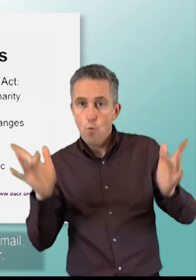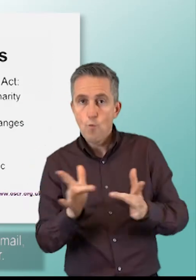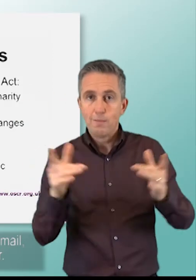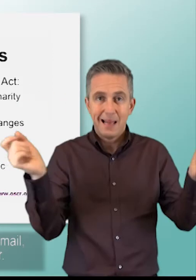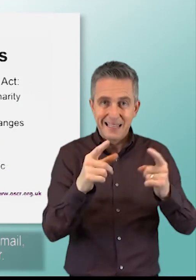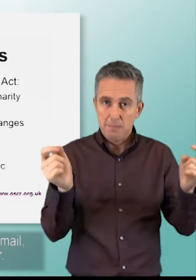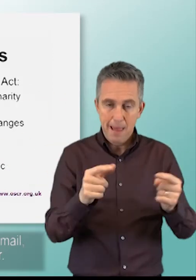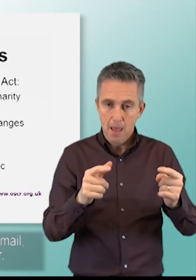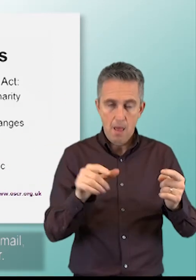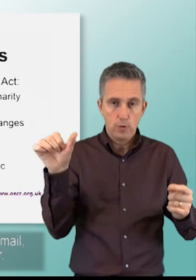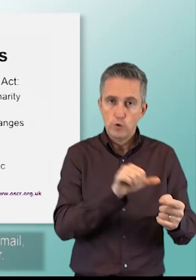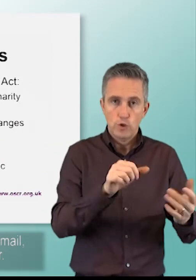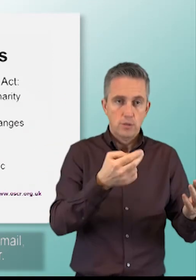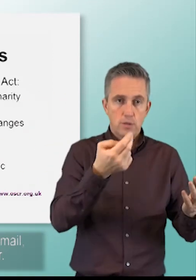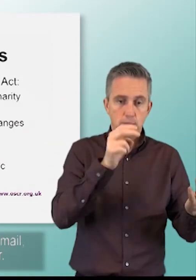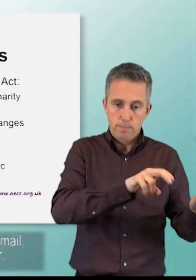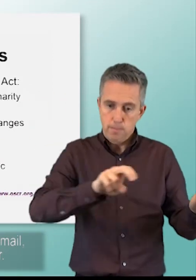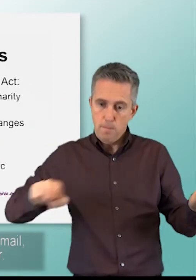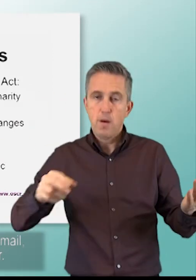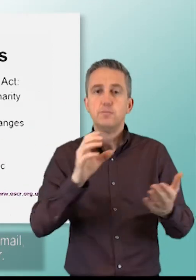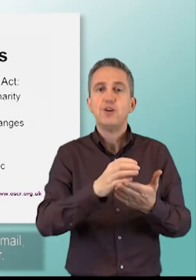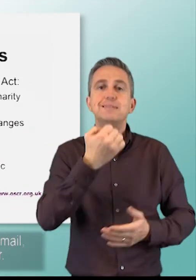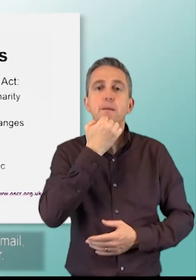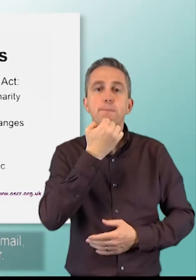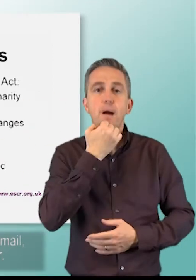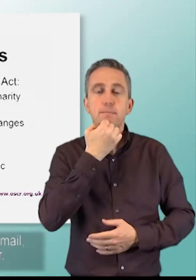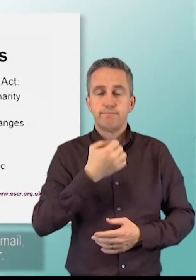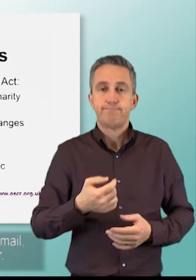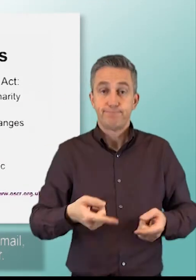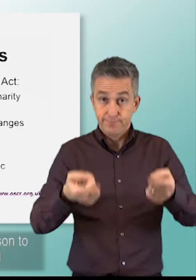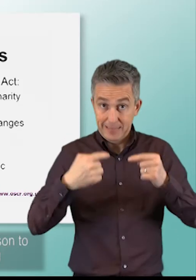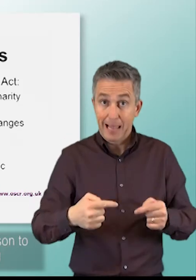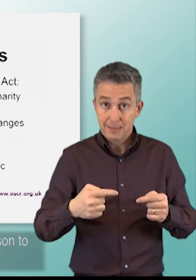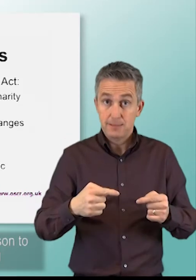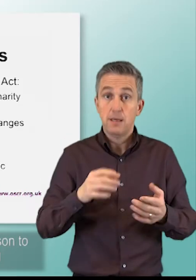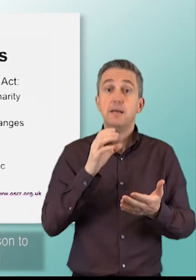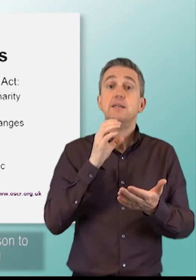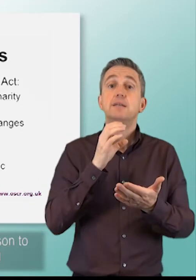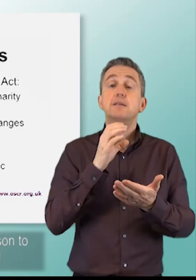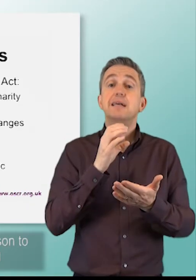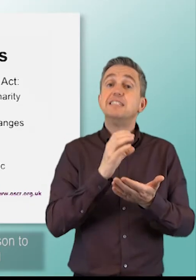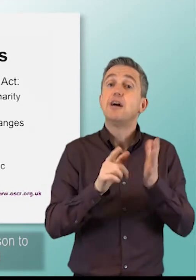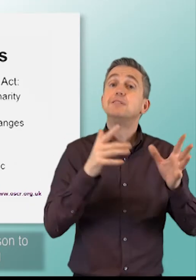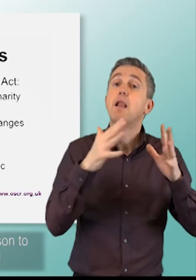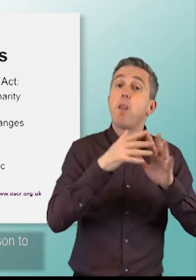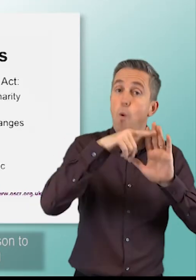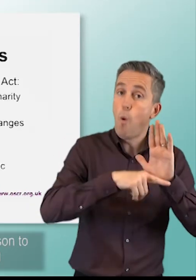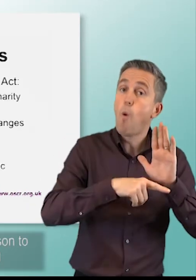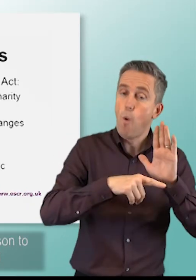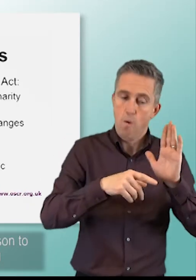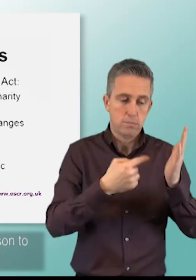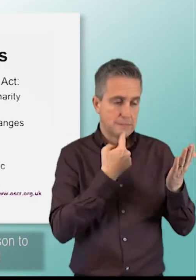to your website, to your email, all that kind of stuff. David alluded to that earlier. Secondly, there's provision in charity law for any